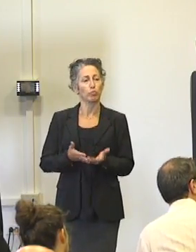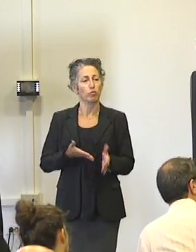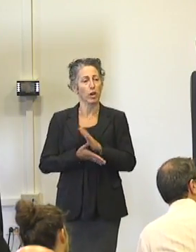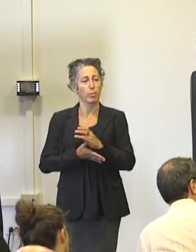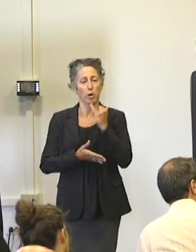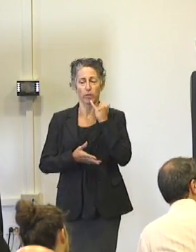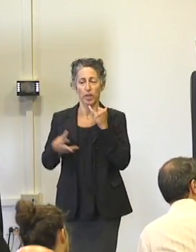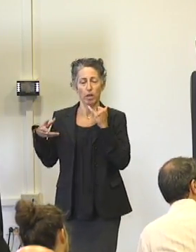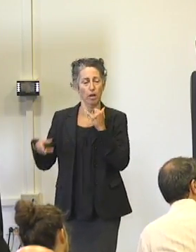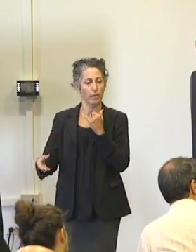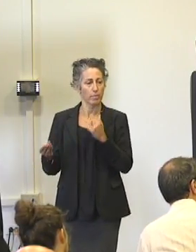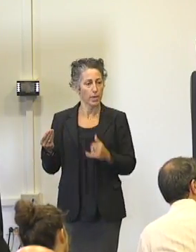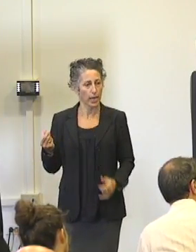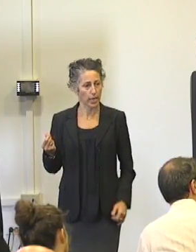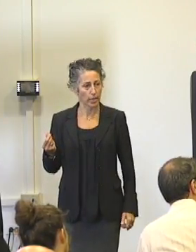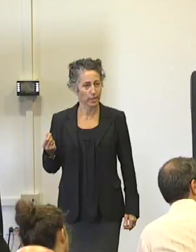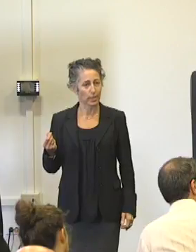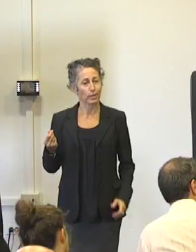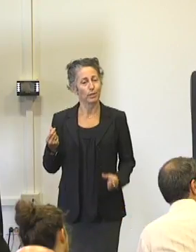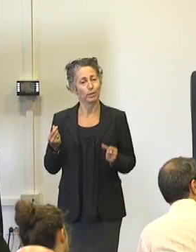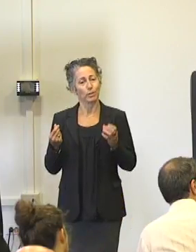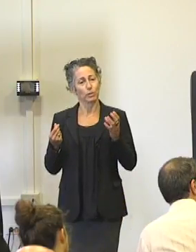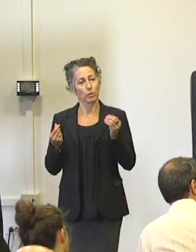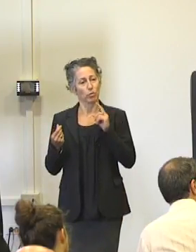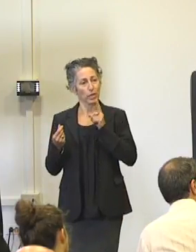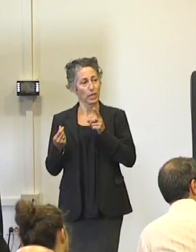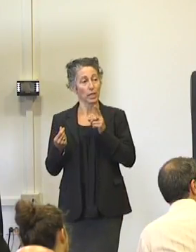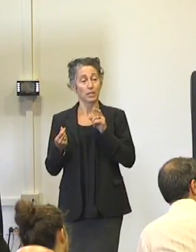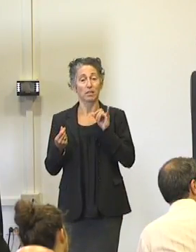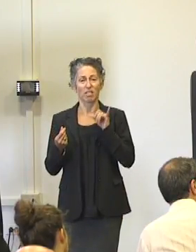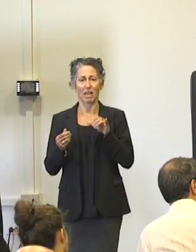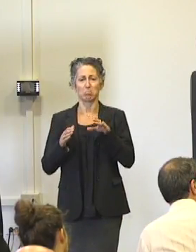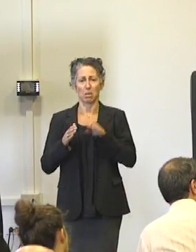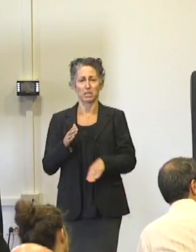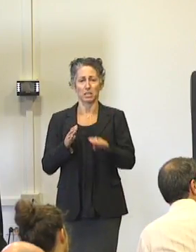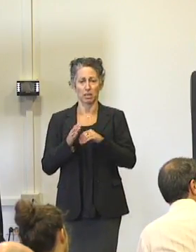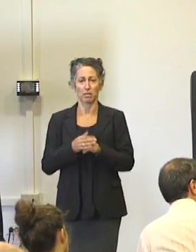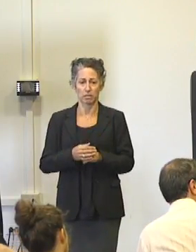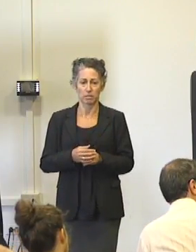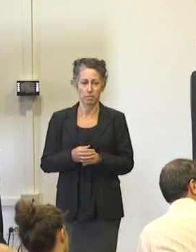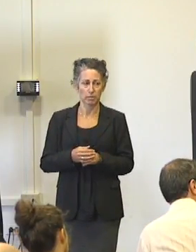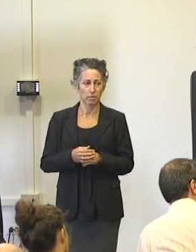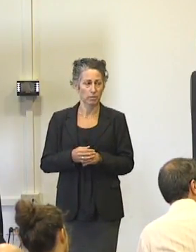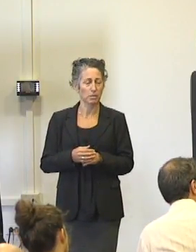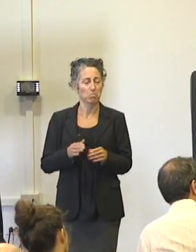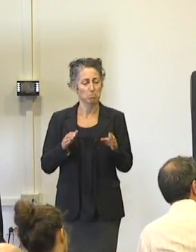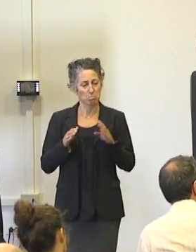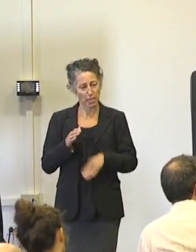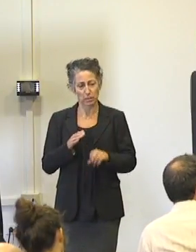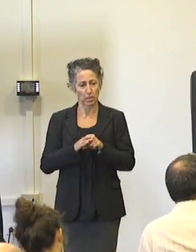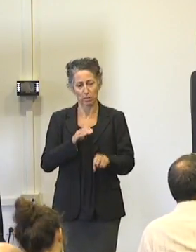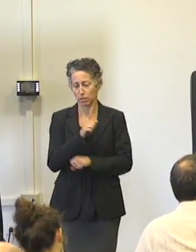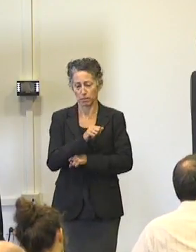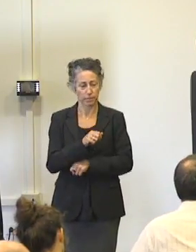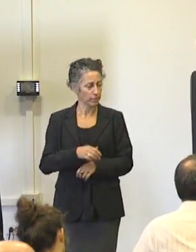piggy banks will open again. It's that crude, and it's and in the